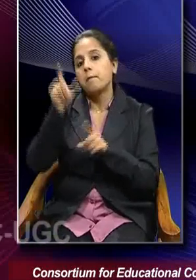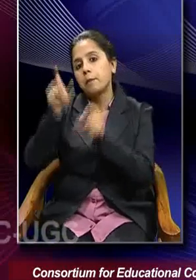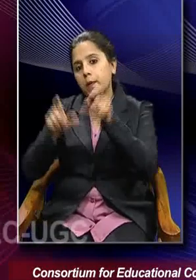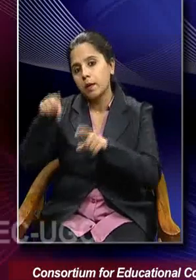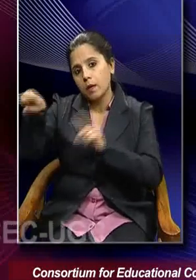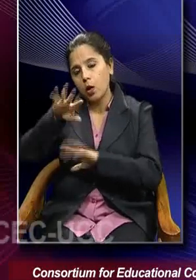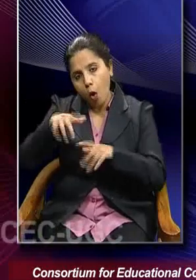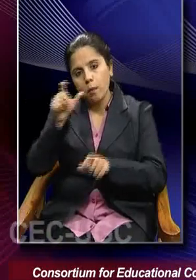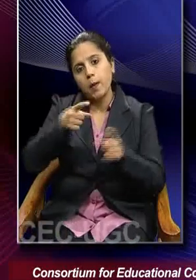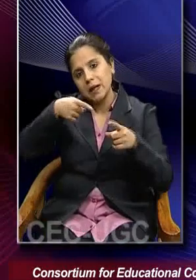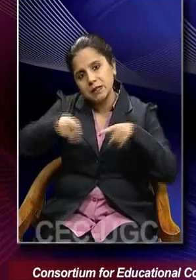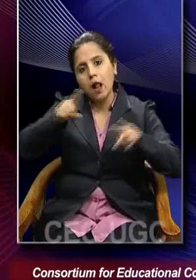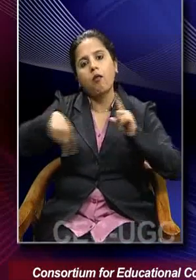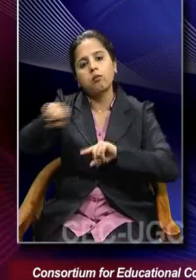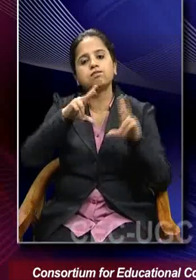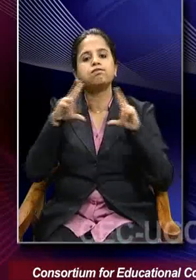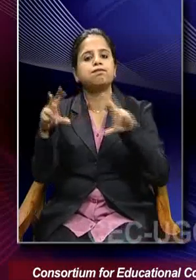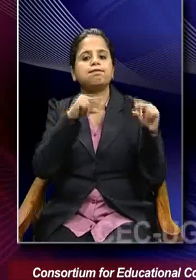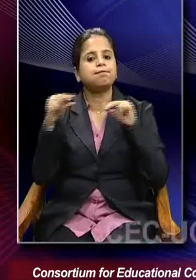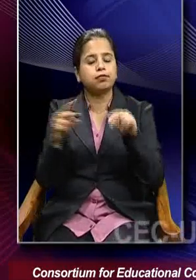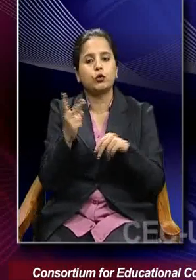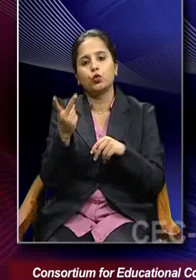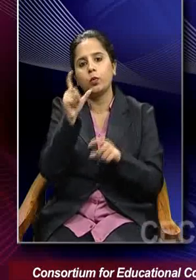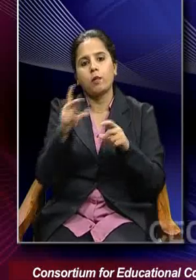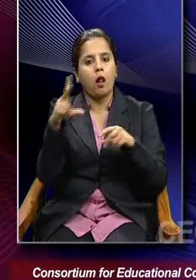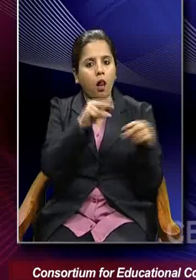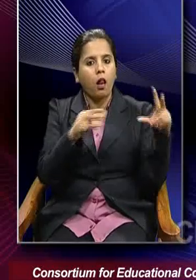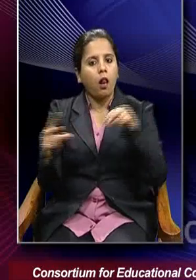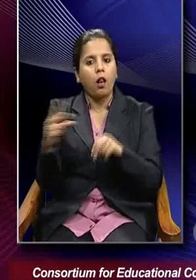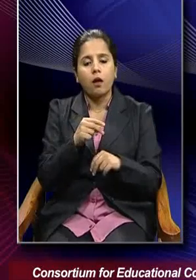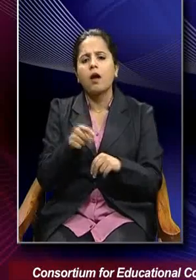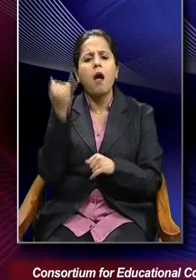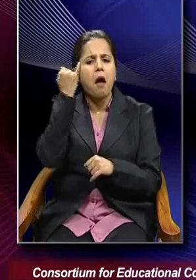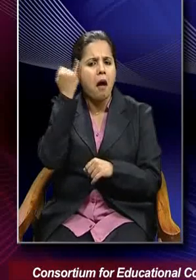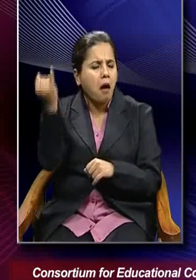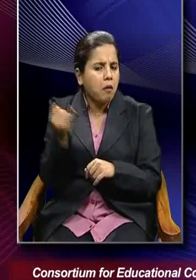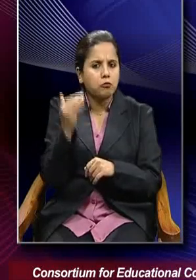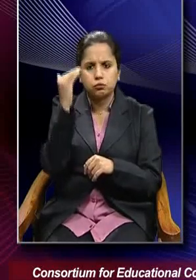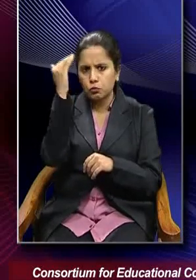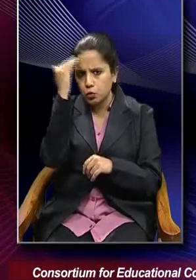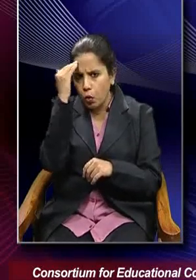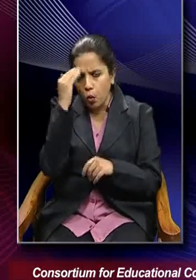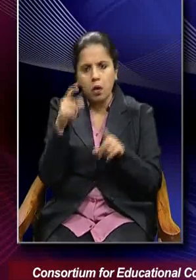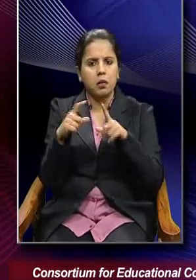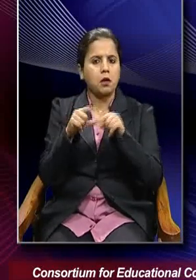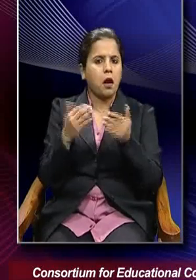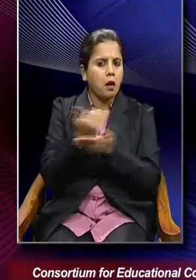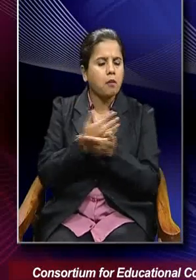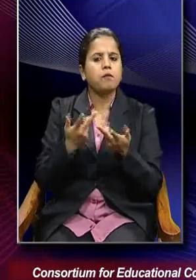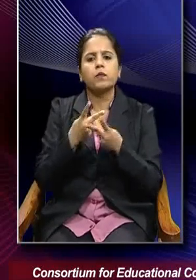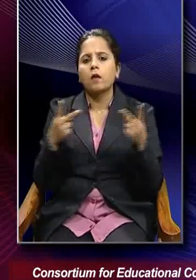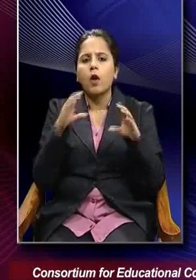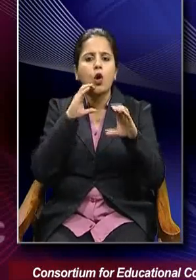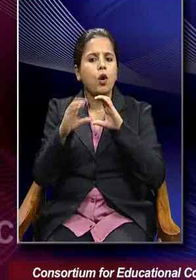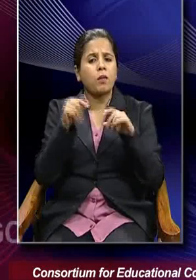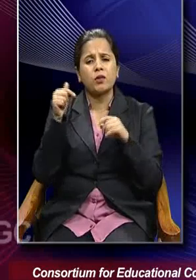amongst the people themselves. With ideas, knowledge, data, communication, today